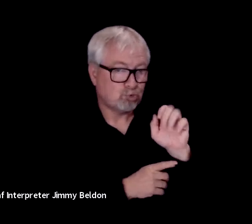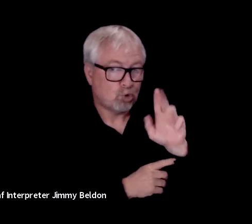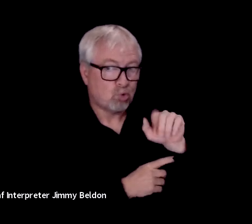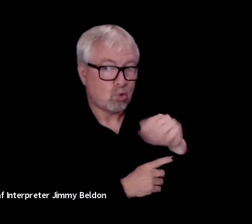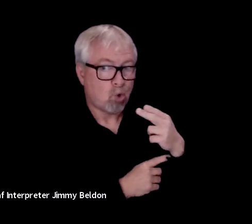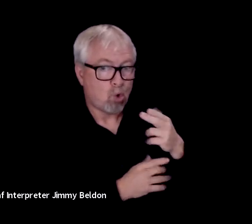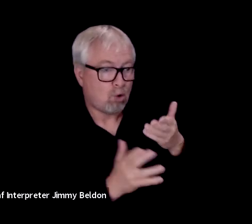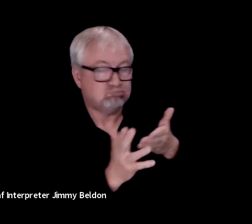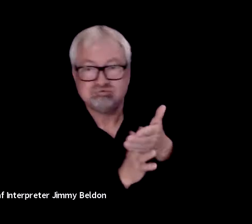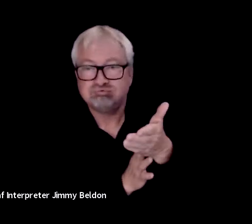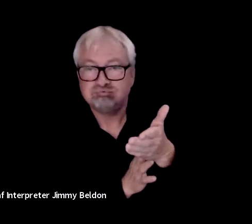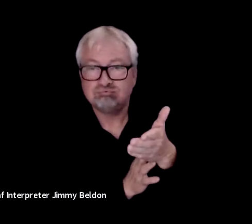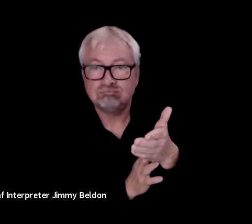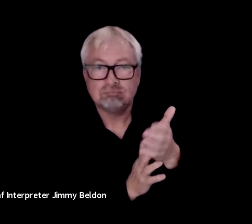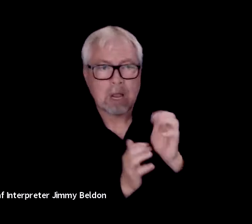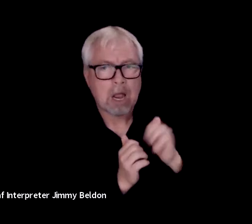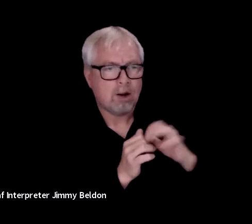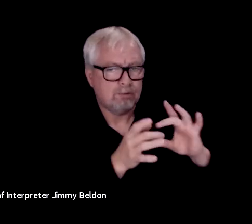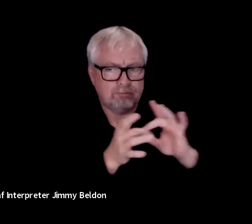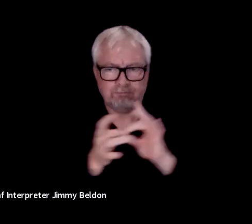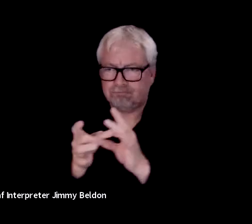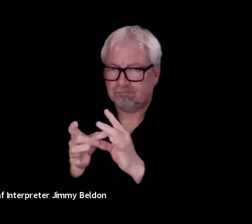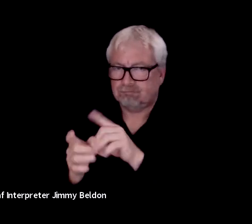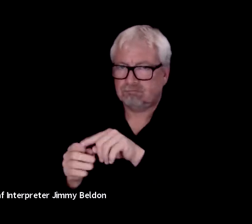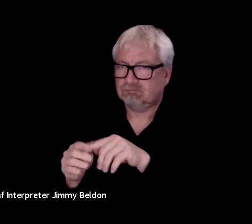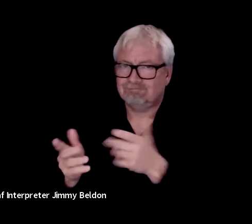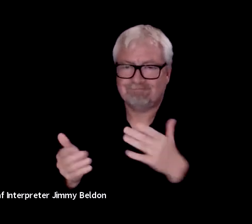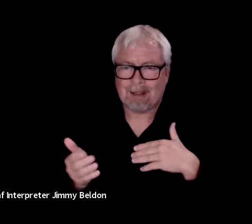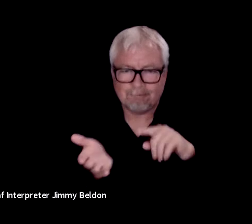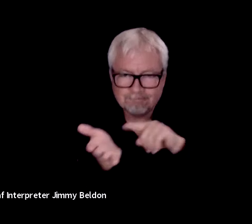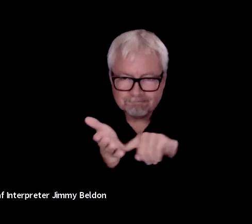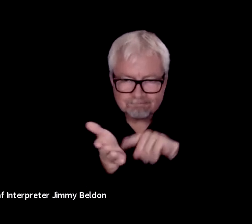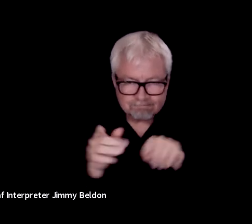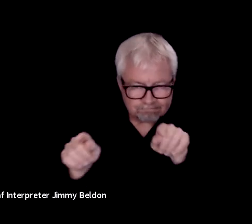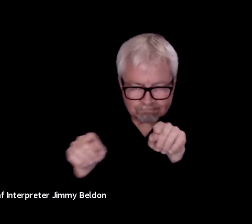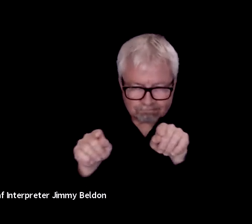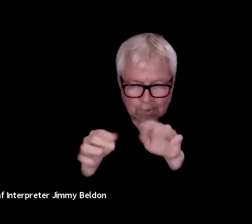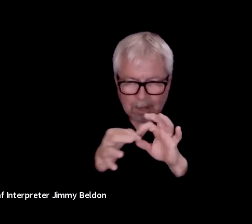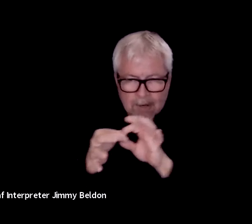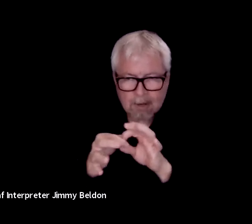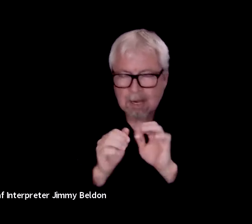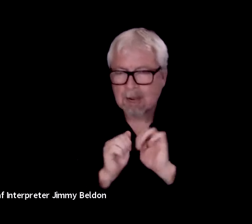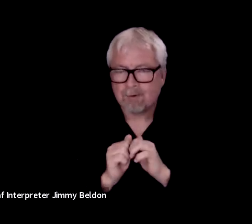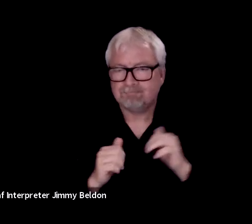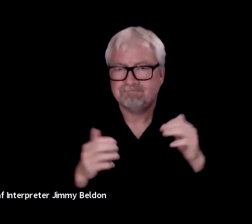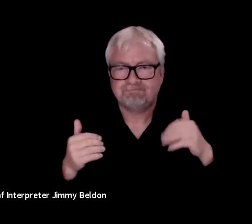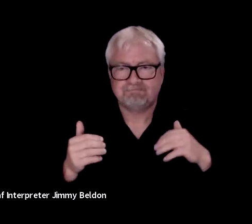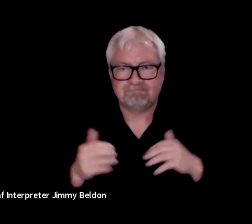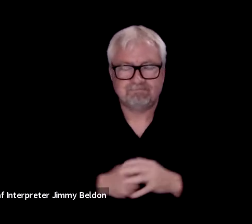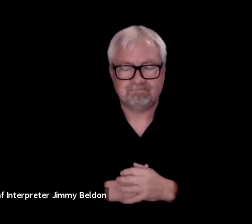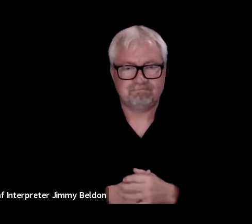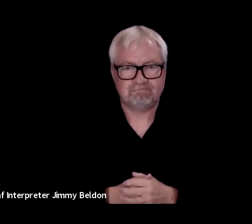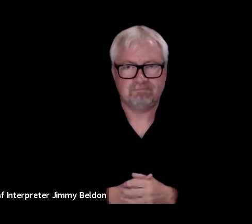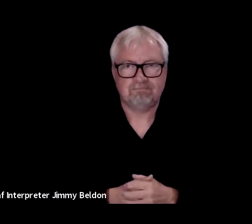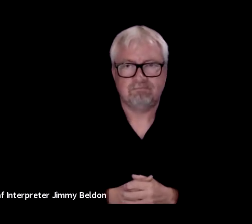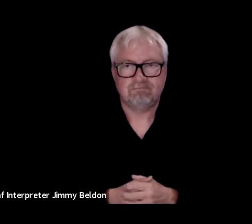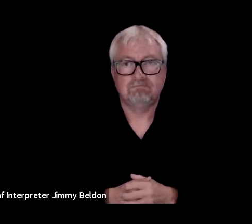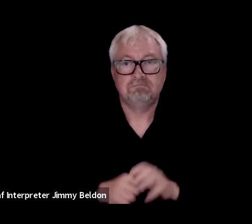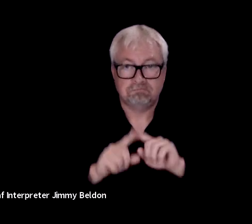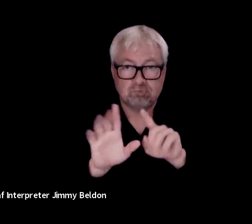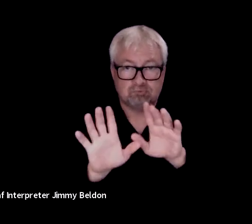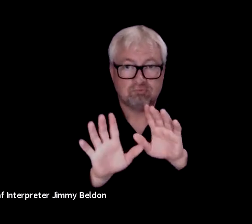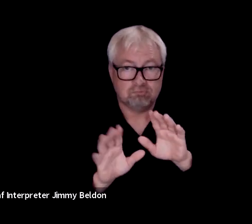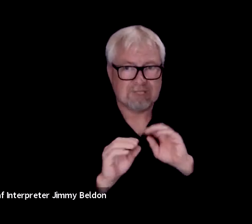much there is Delta exposure, in increasing exposures, much higher than what we've seen in the recent